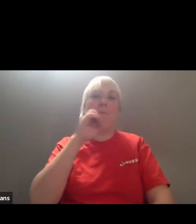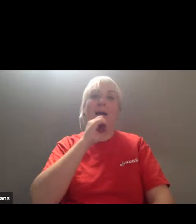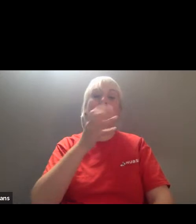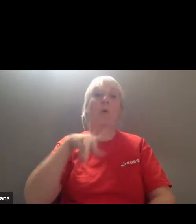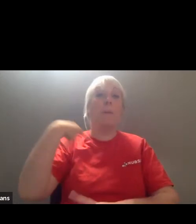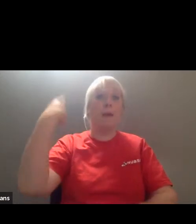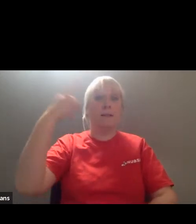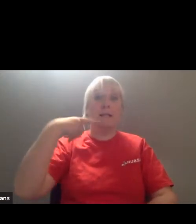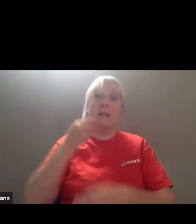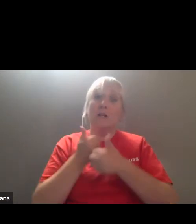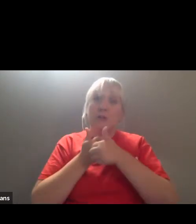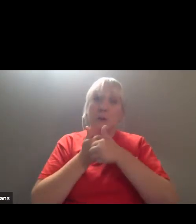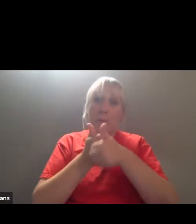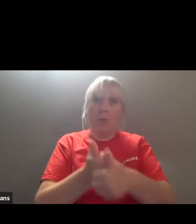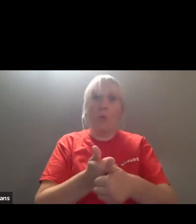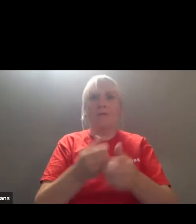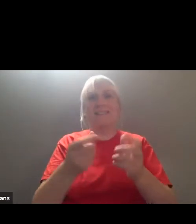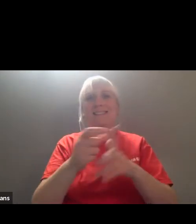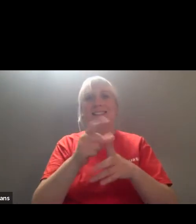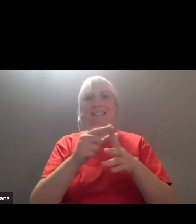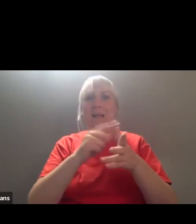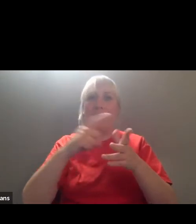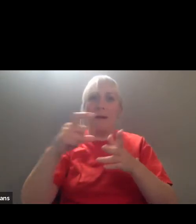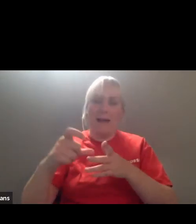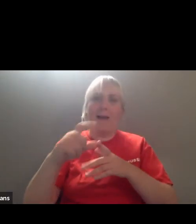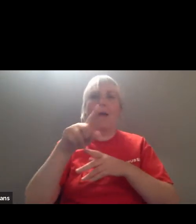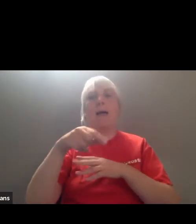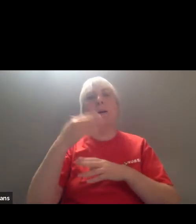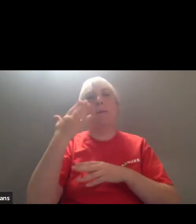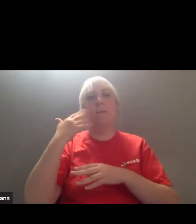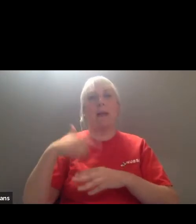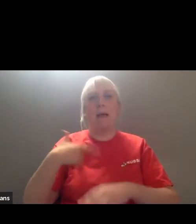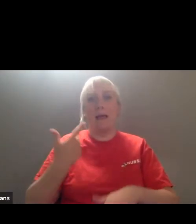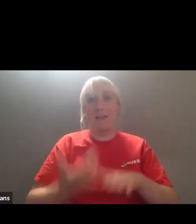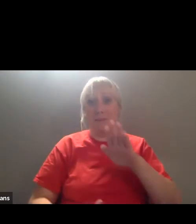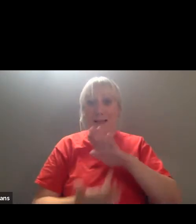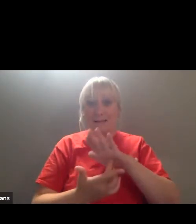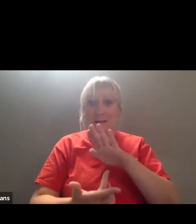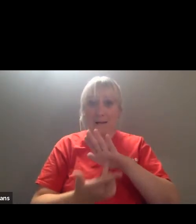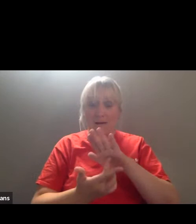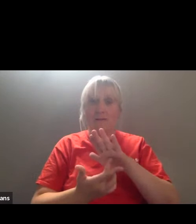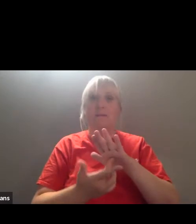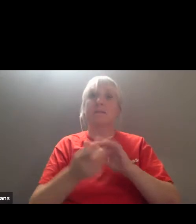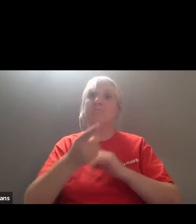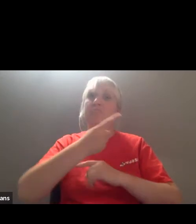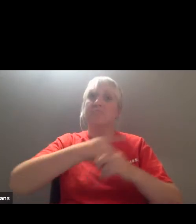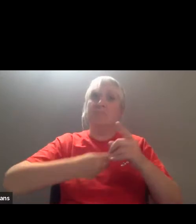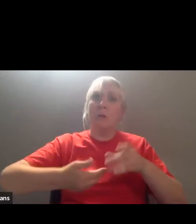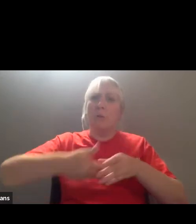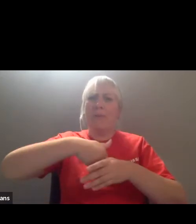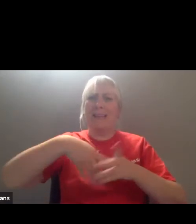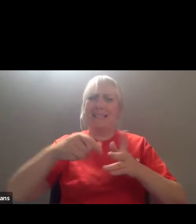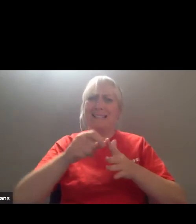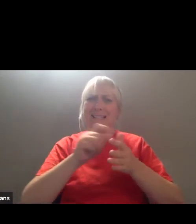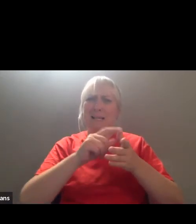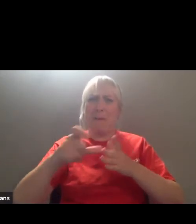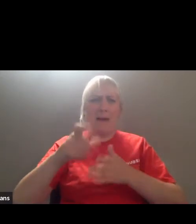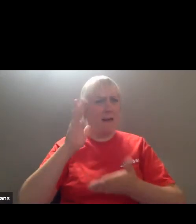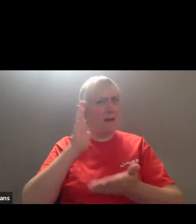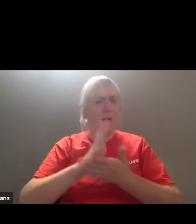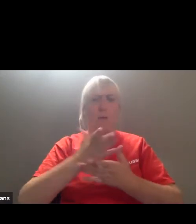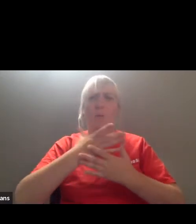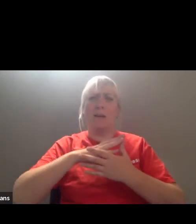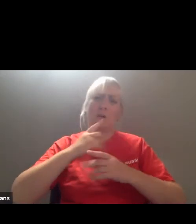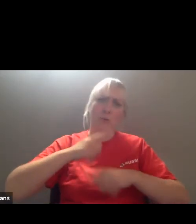and Black Lives Matter. He says, within DPAC, we must be empowered to very strongly, passionately challenge the